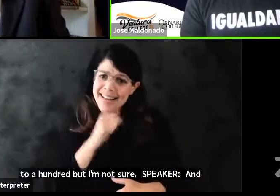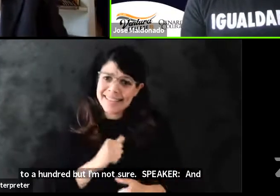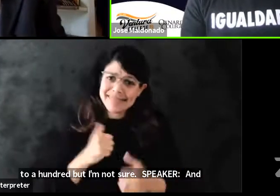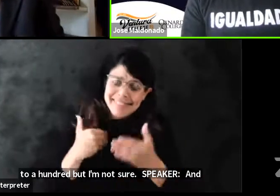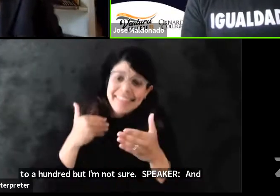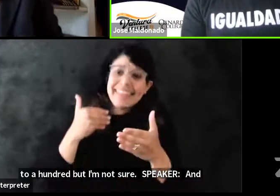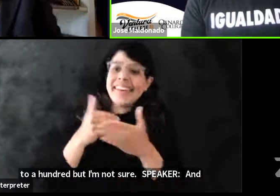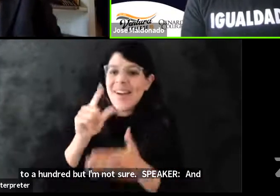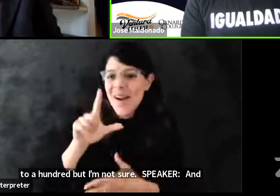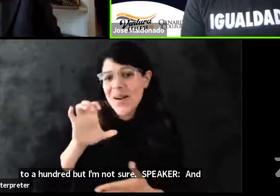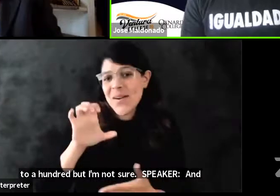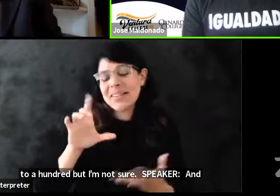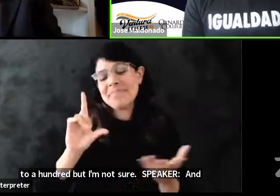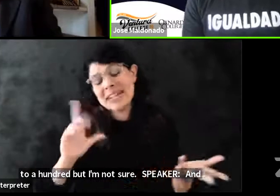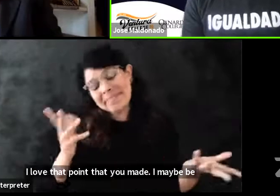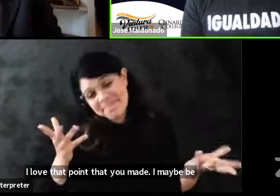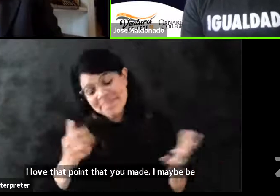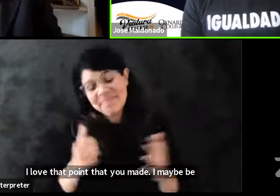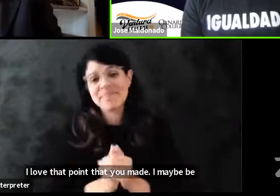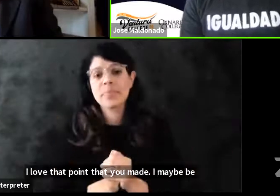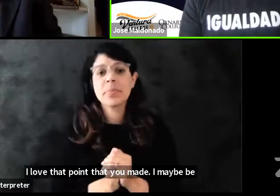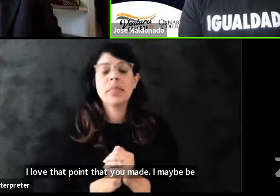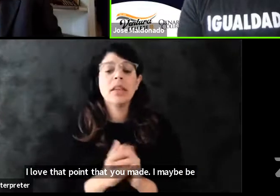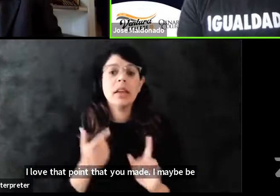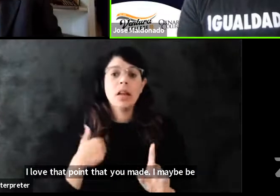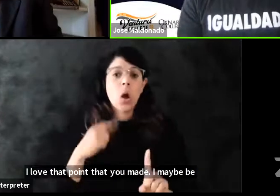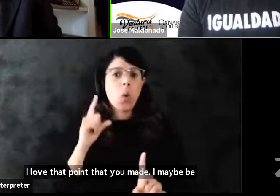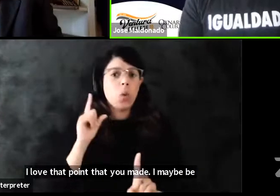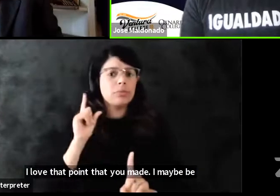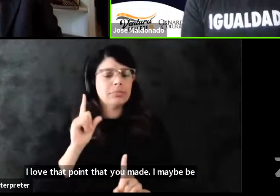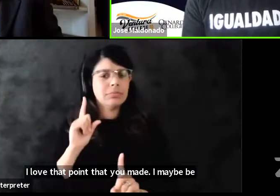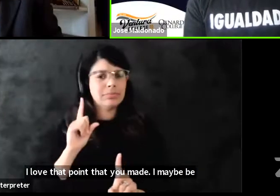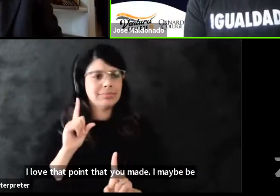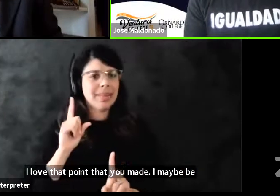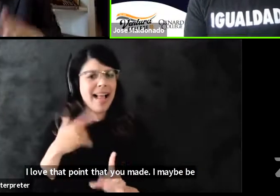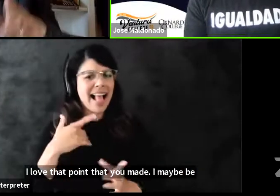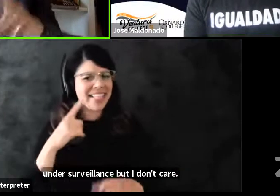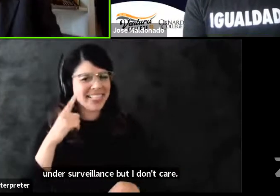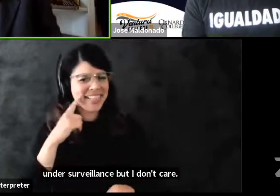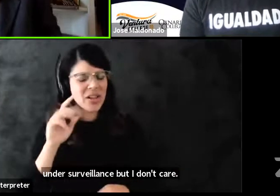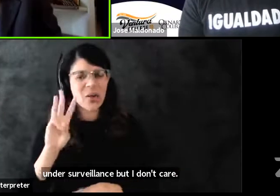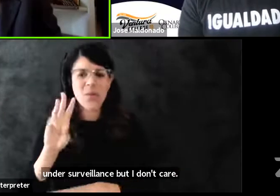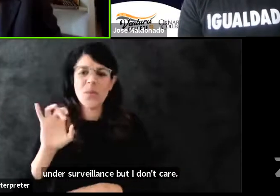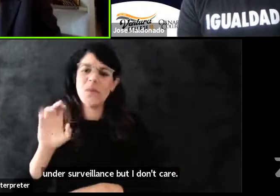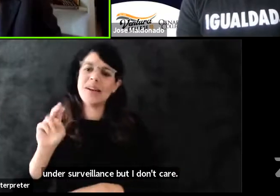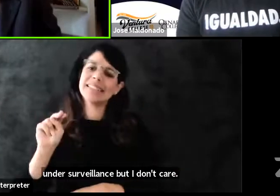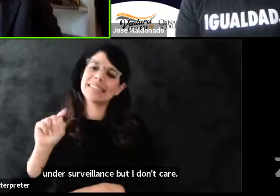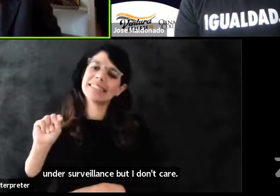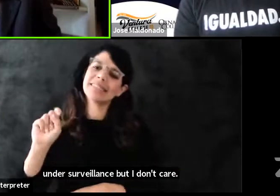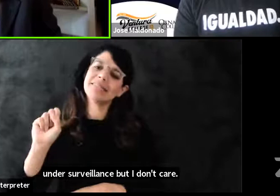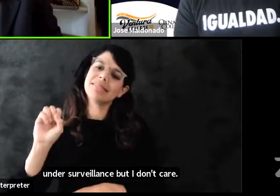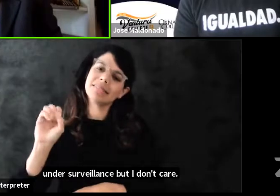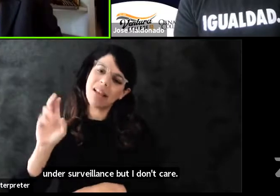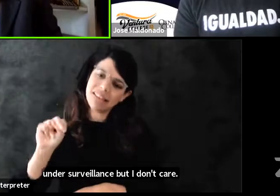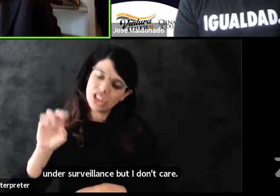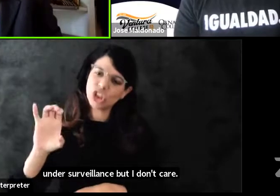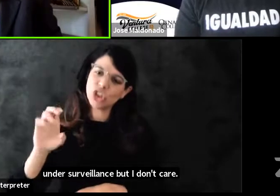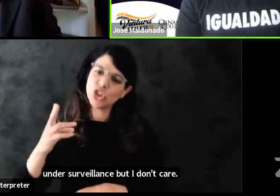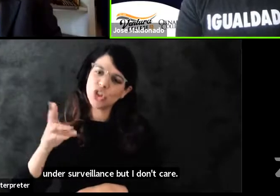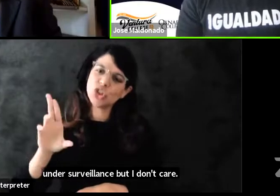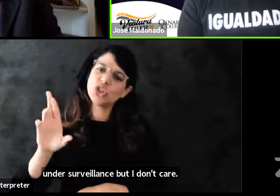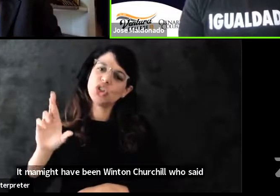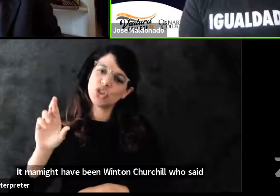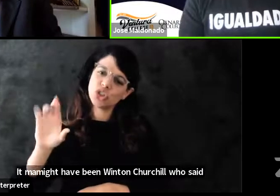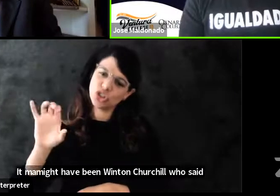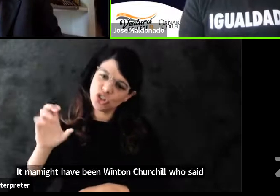care. And I believe it might have been Winston Churchill who said, "There's nothing to fear but fear itself." Yes. Yeah, but I know that Churchill and